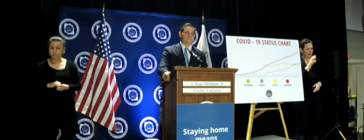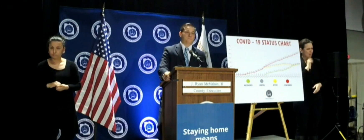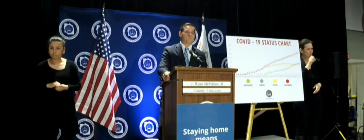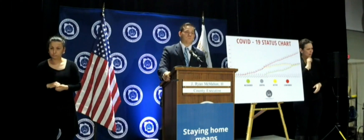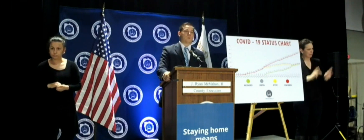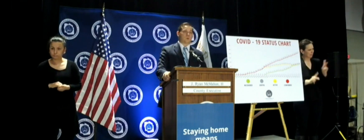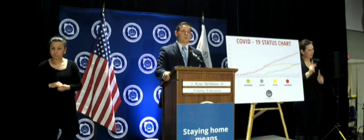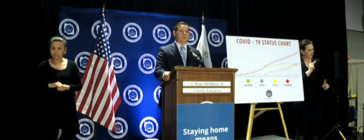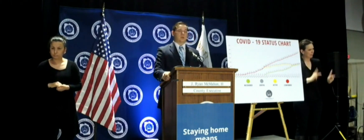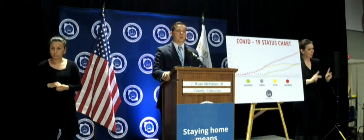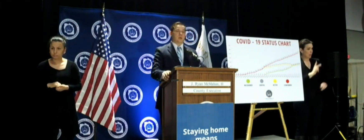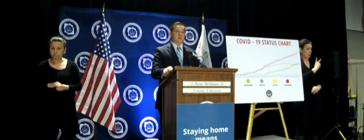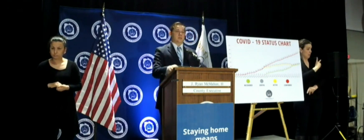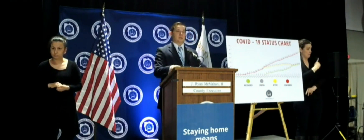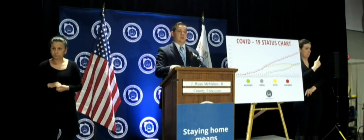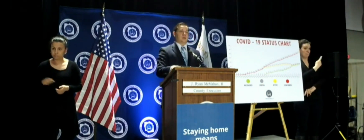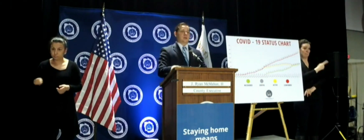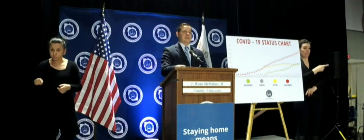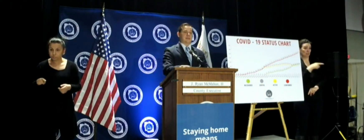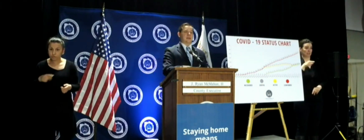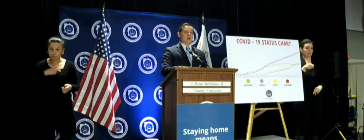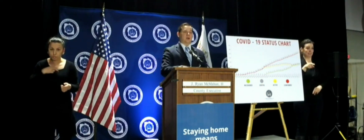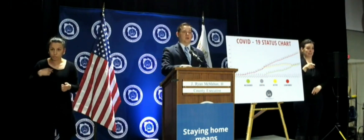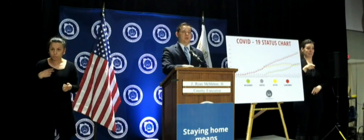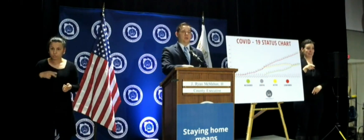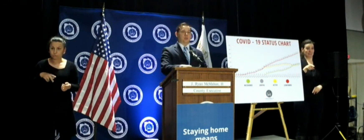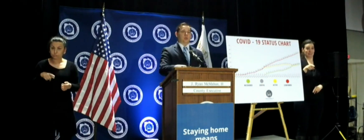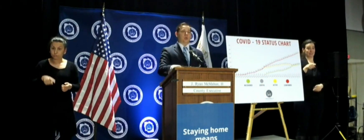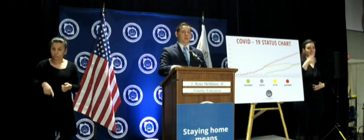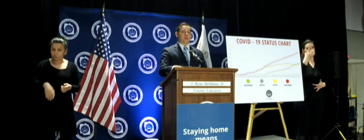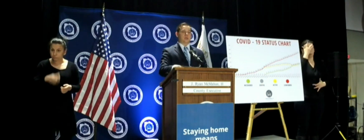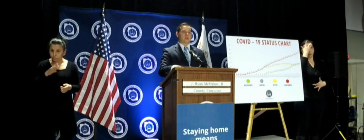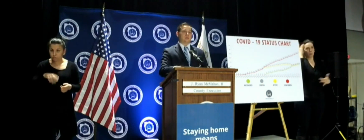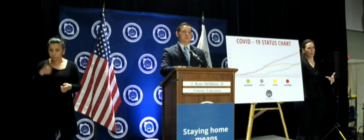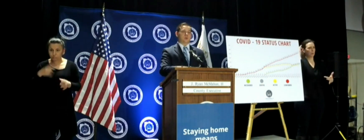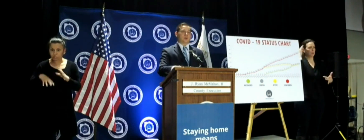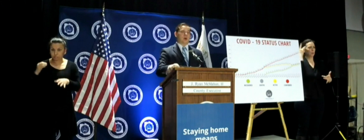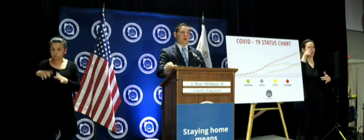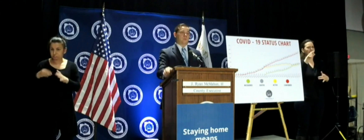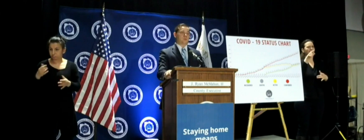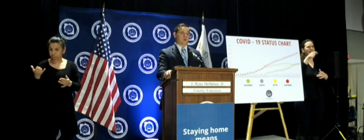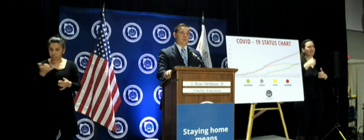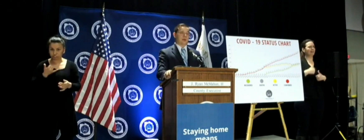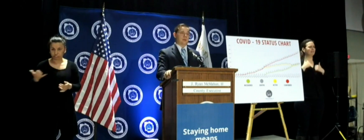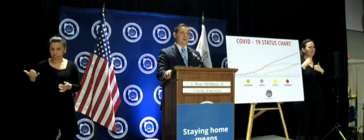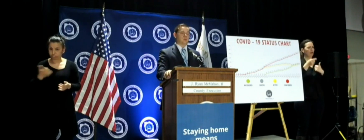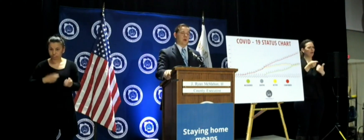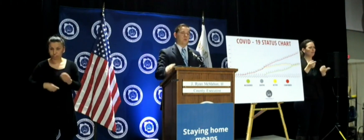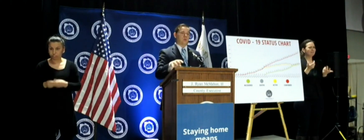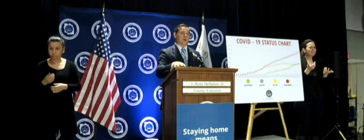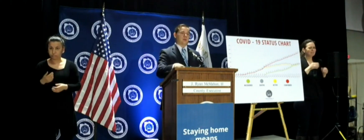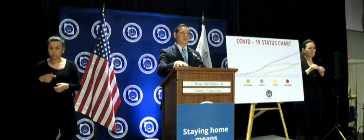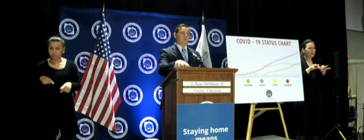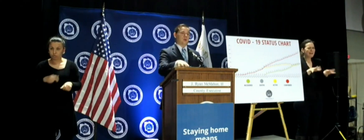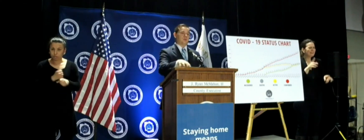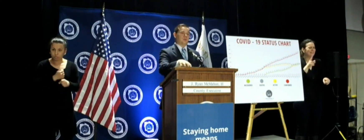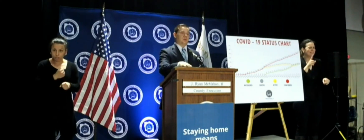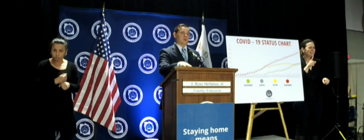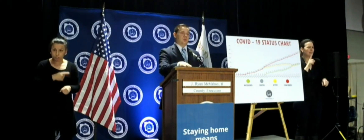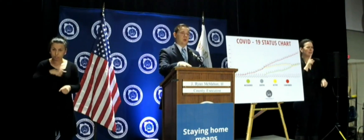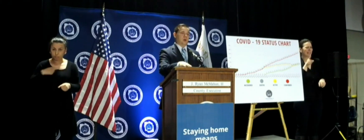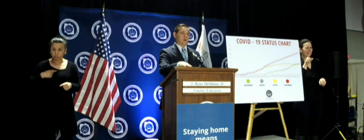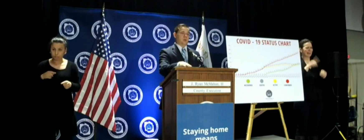COVID-19. It's the carriers are the employees. So that's why we want to get in front